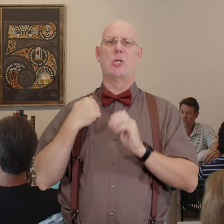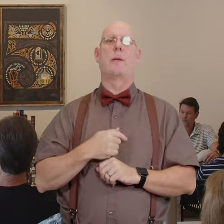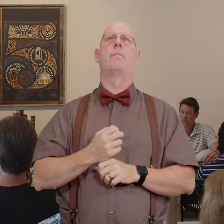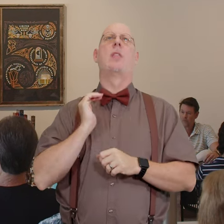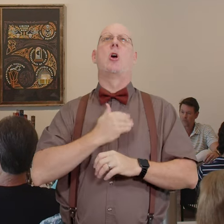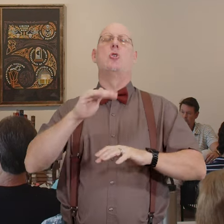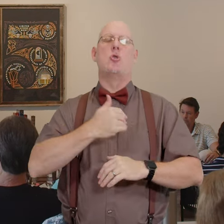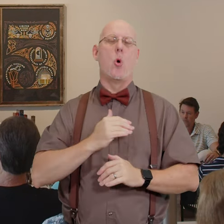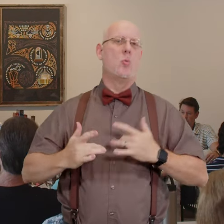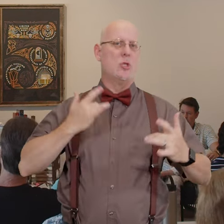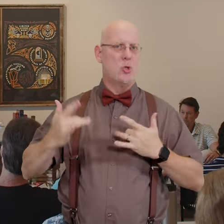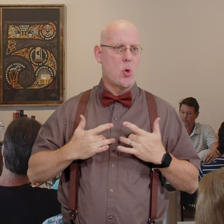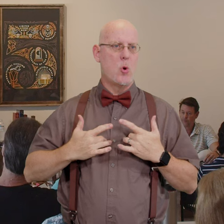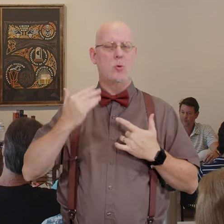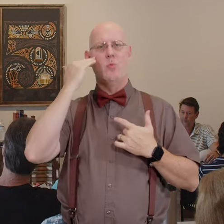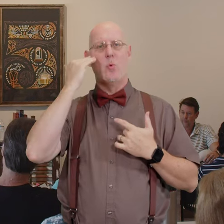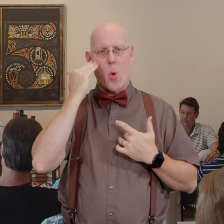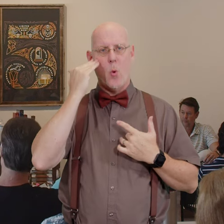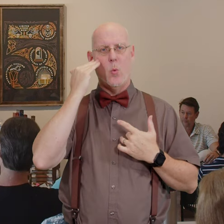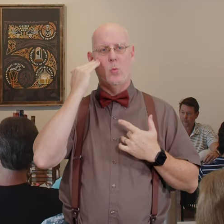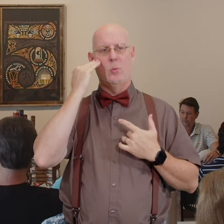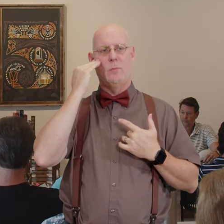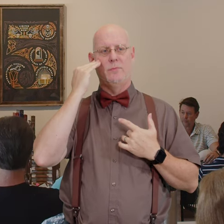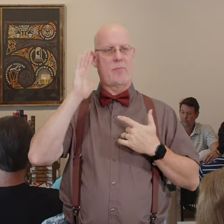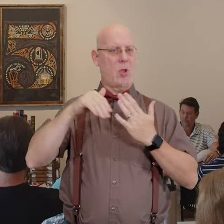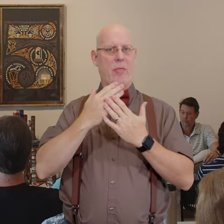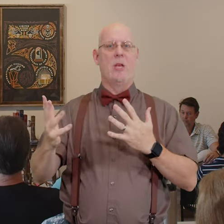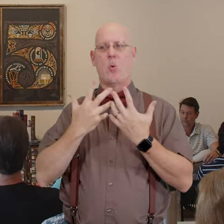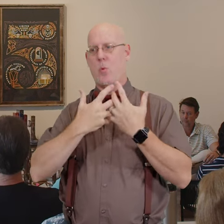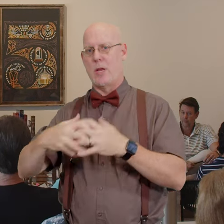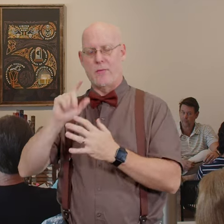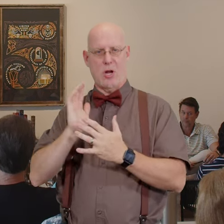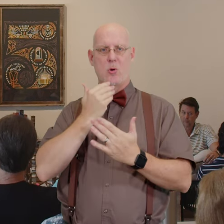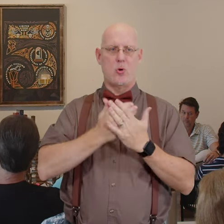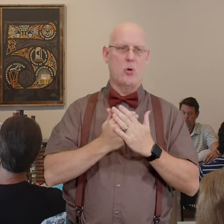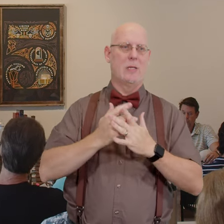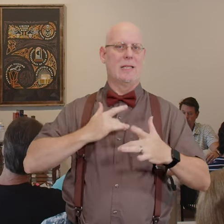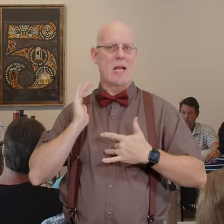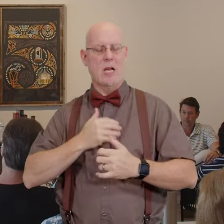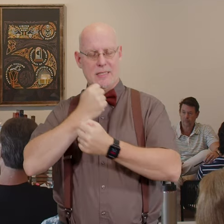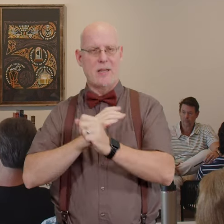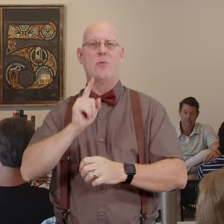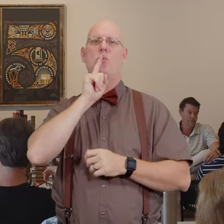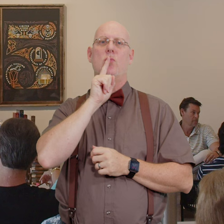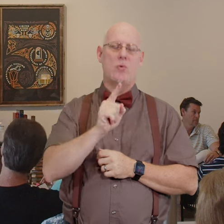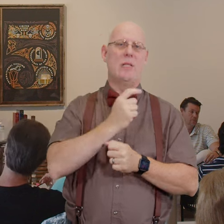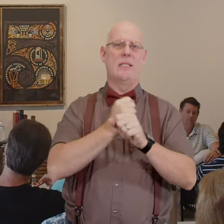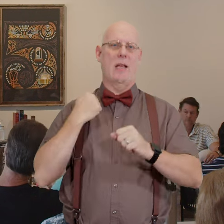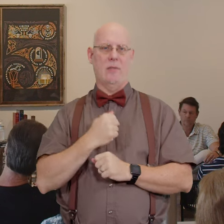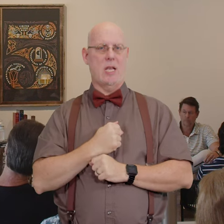us. It makes our souls rejoice to know that all things are working together for our good. We delight in our Savior who